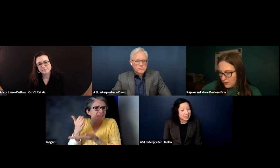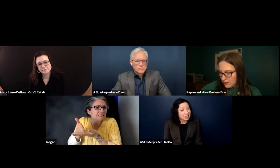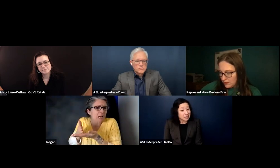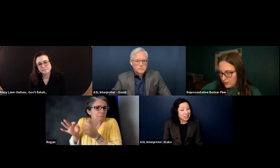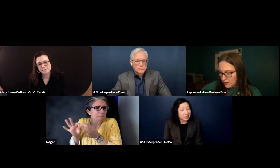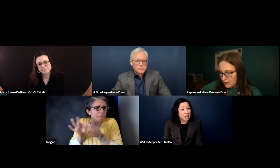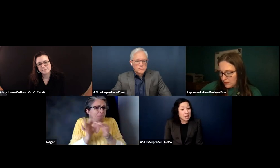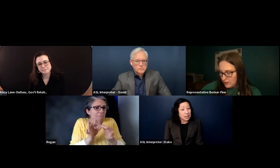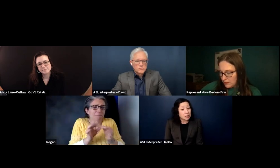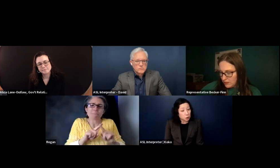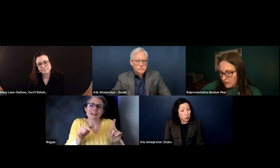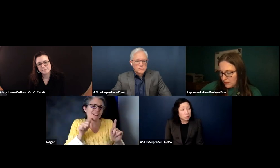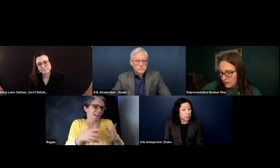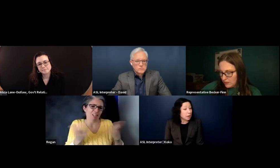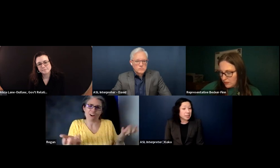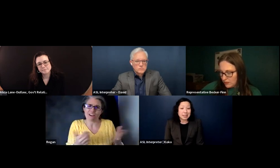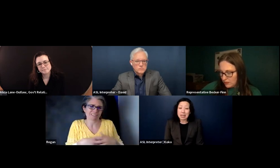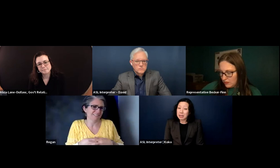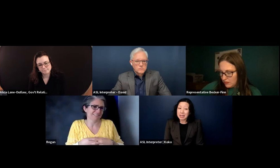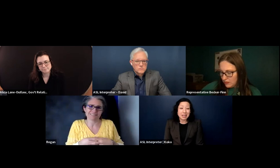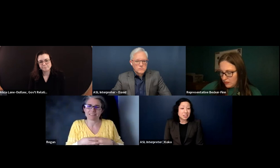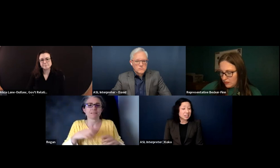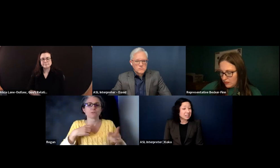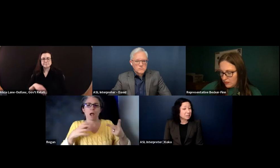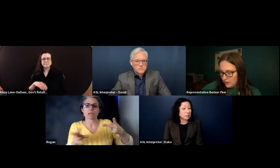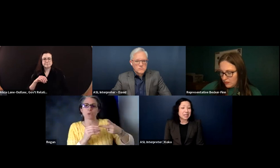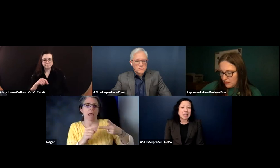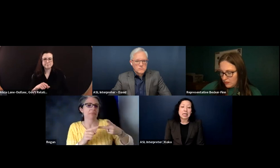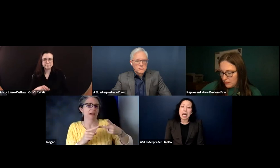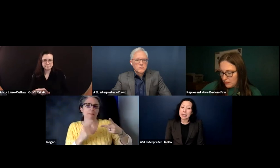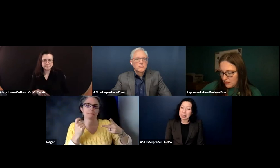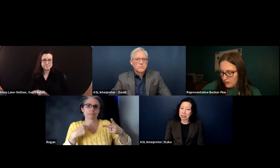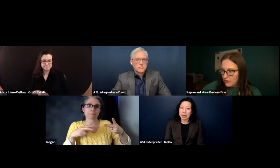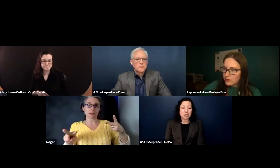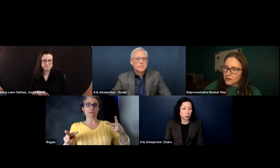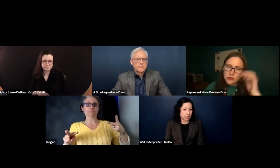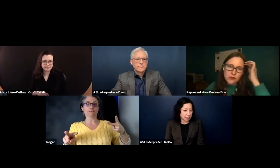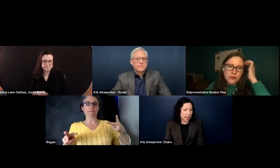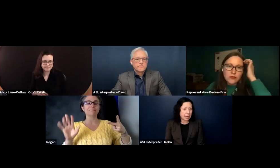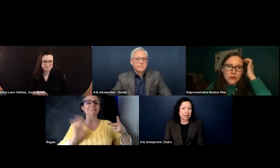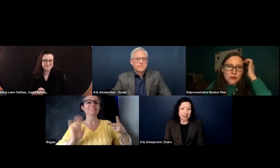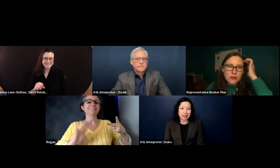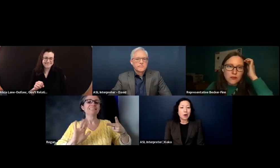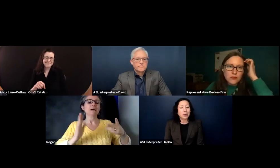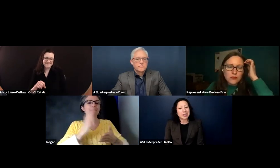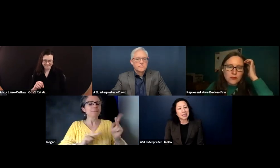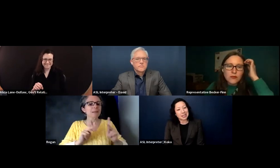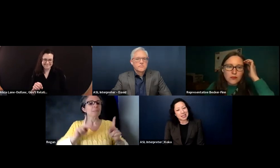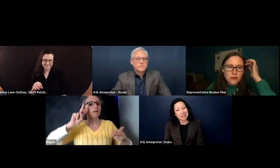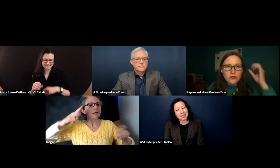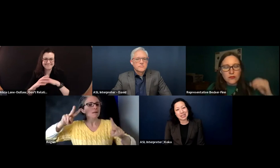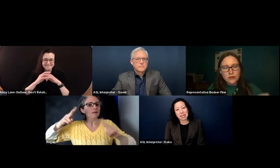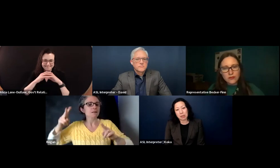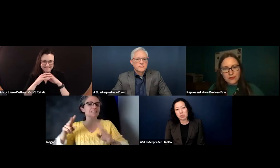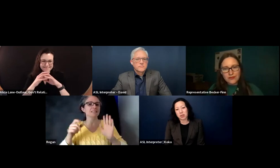really, in the dorms, there might be some connection, but not a lot. I just wanted to add that. When I